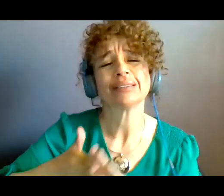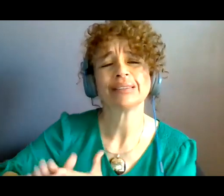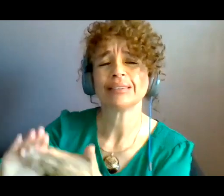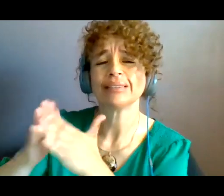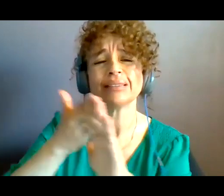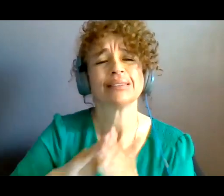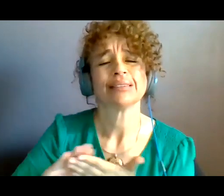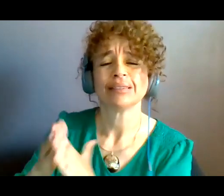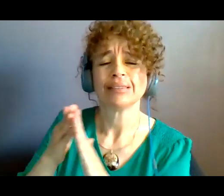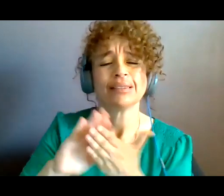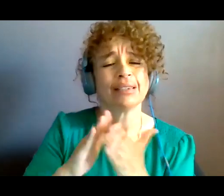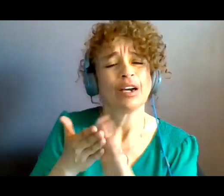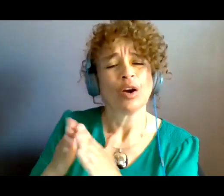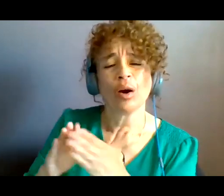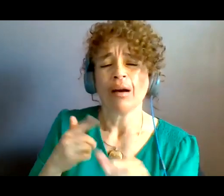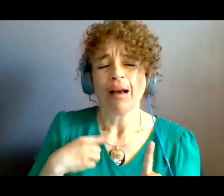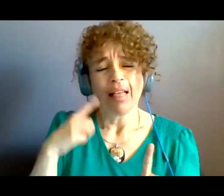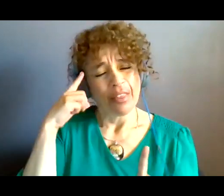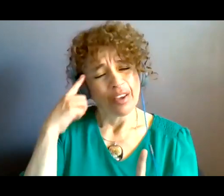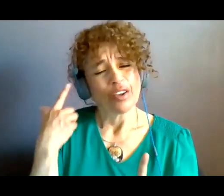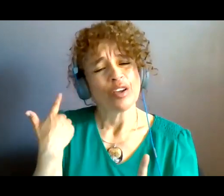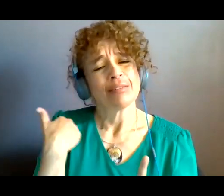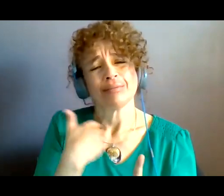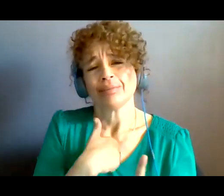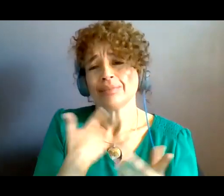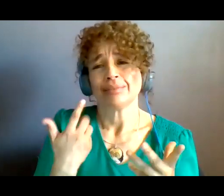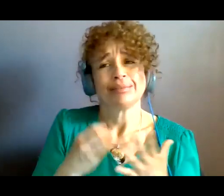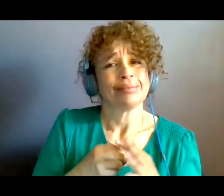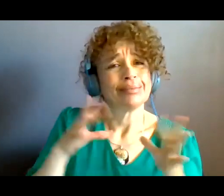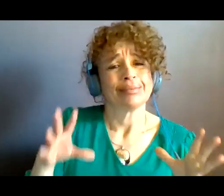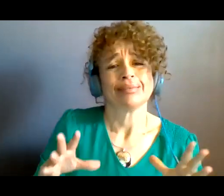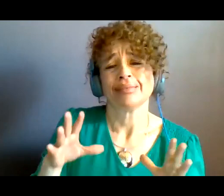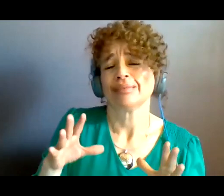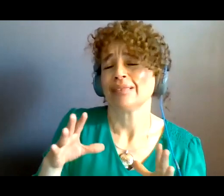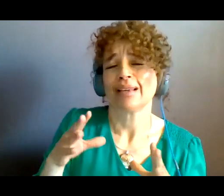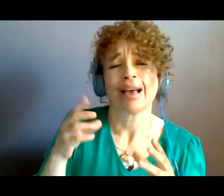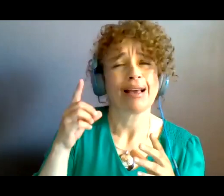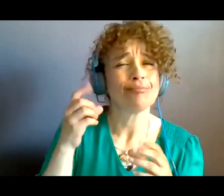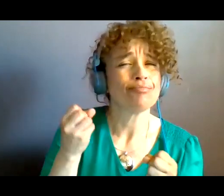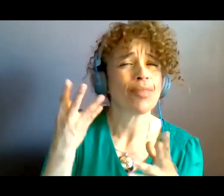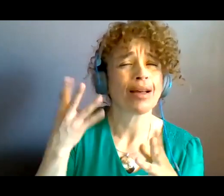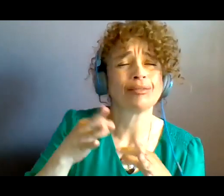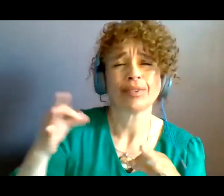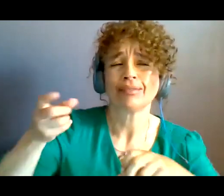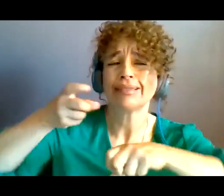And so I think that we could just spend endless amounts of time